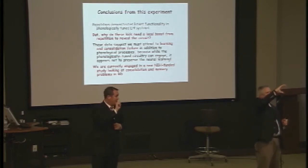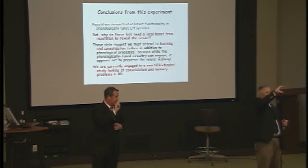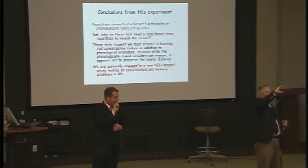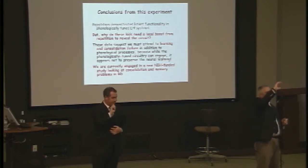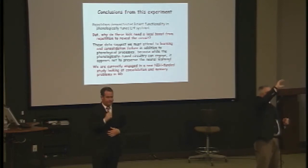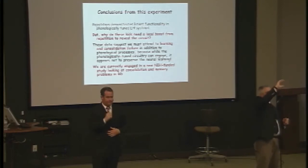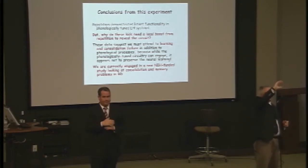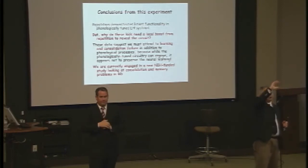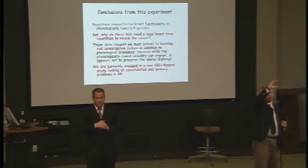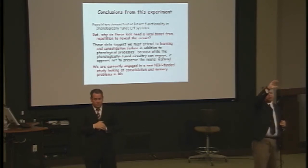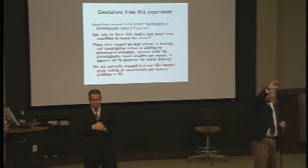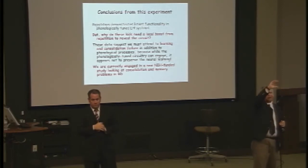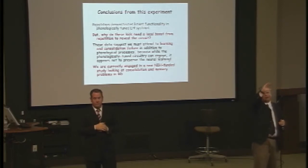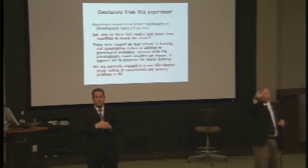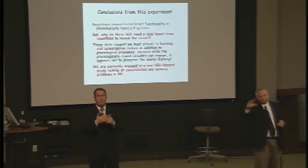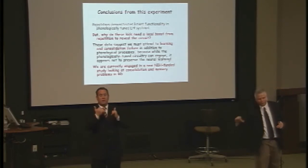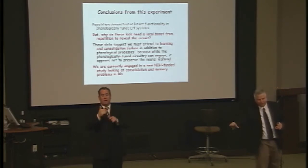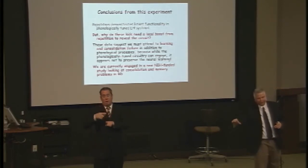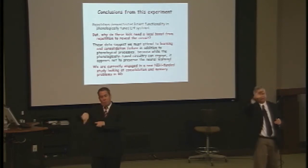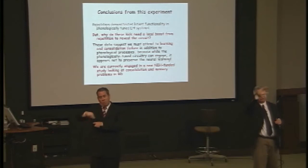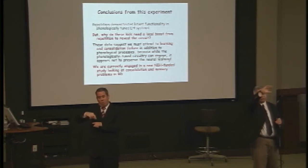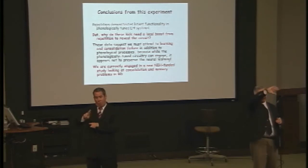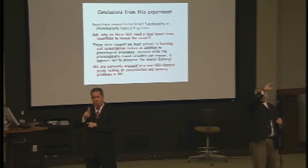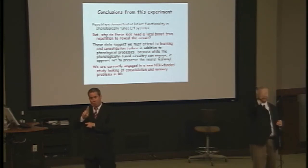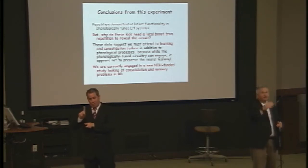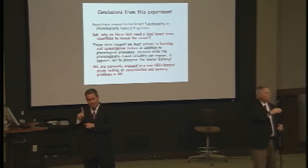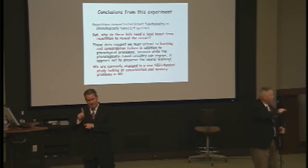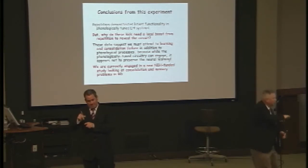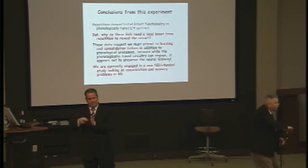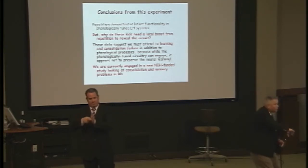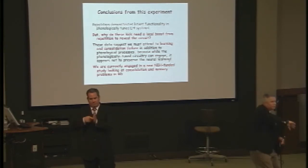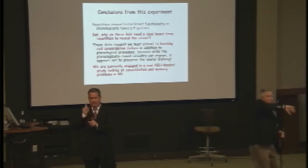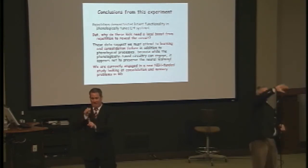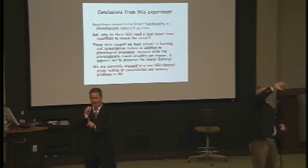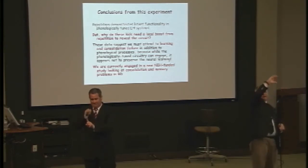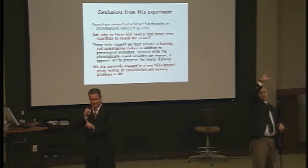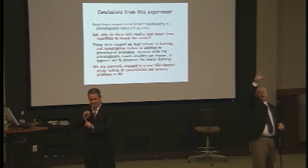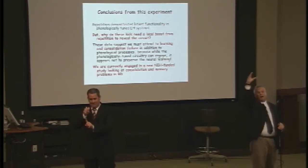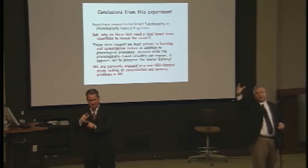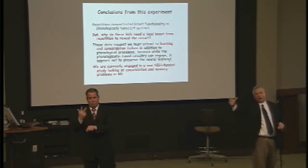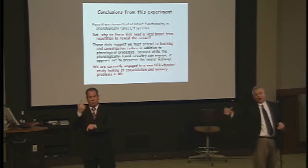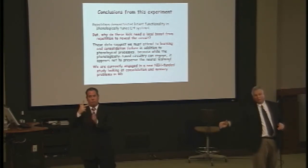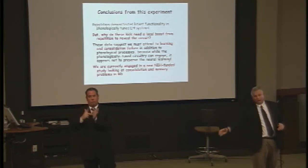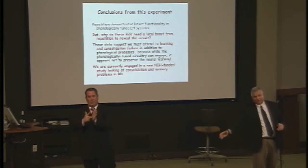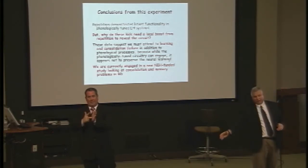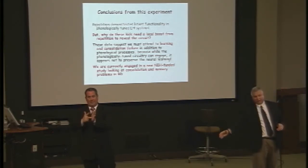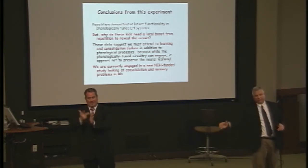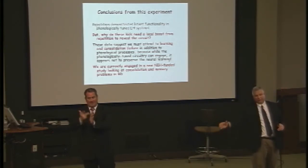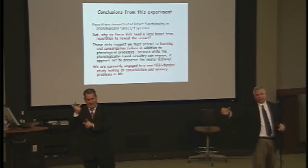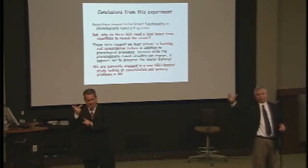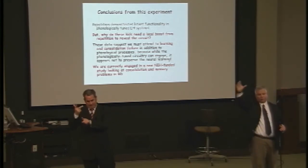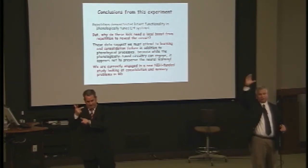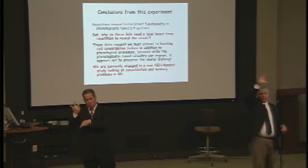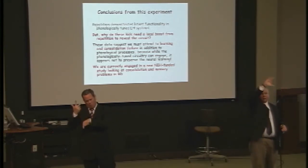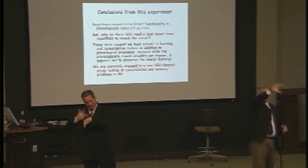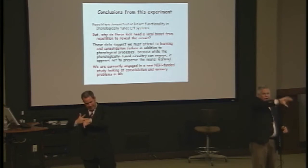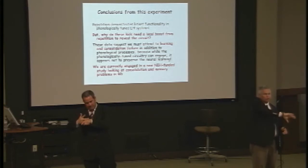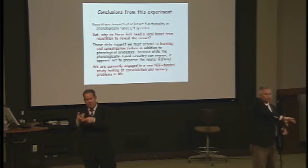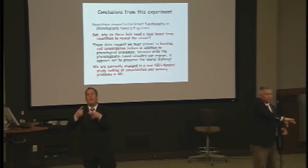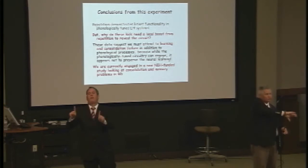well-organized circuit, so it works hard at the beginning and it works less when it gets easier. By the way, all of this suggests a non-monotonic